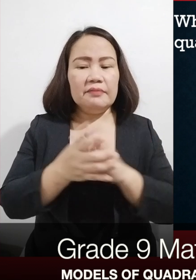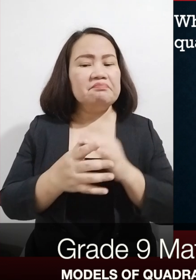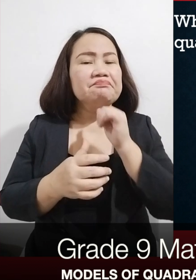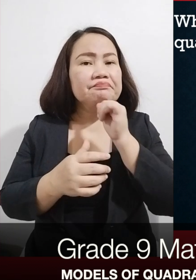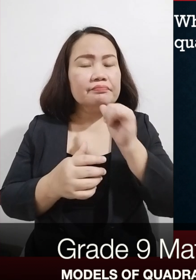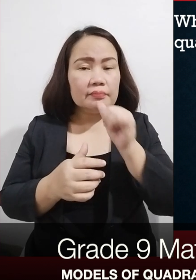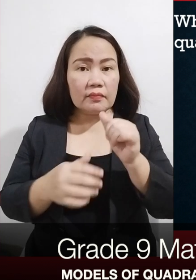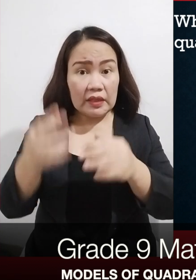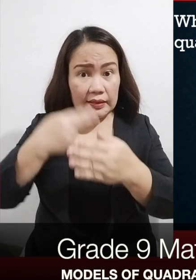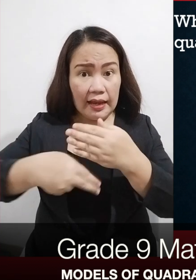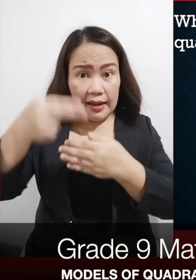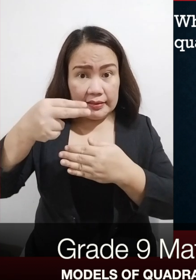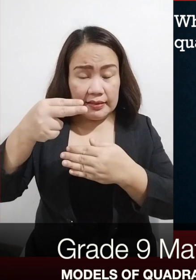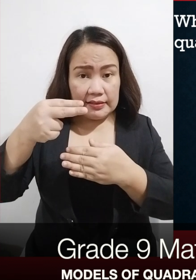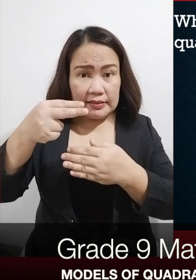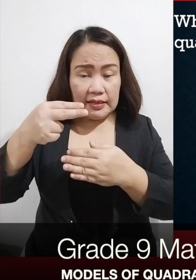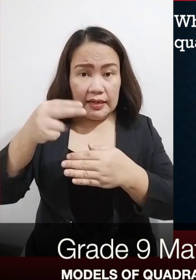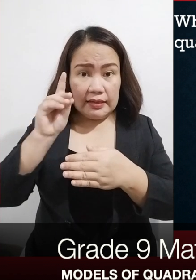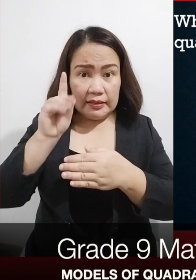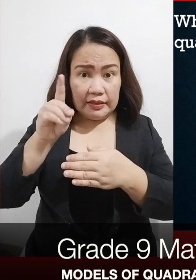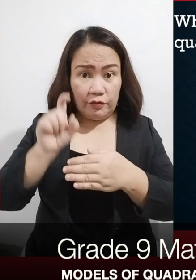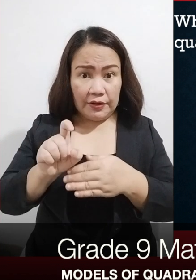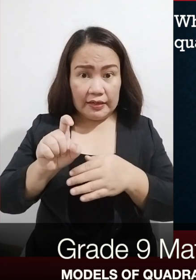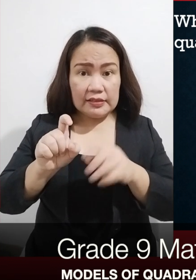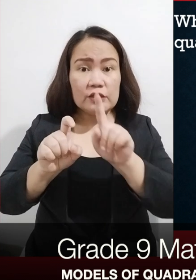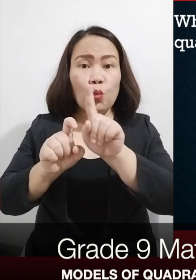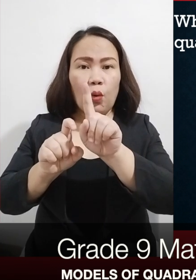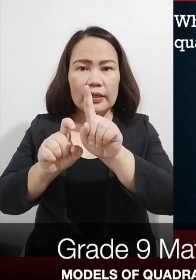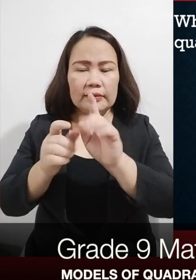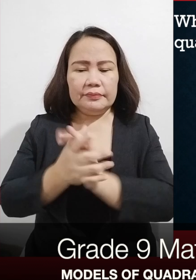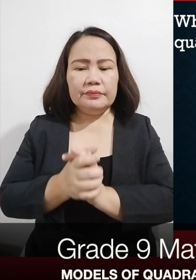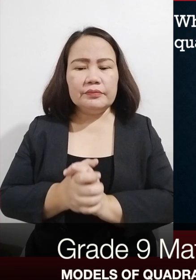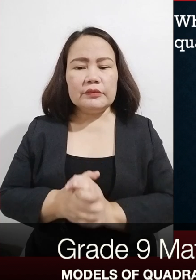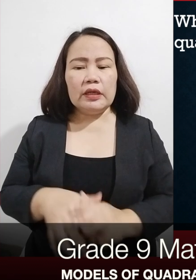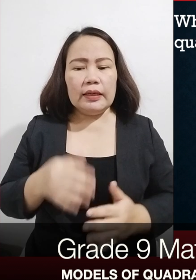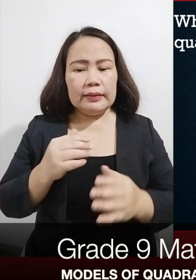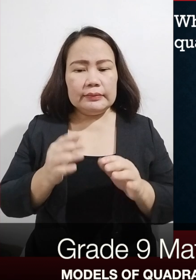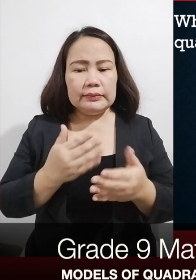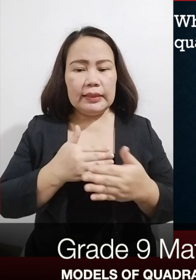a quadratic function because the highest degree is 1. Next.